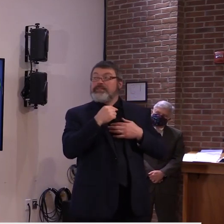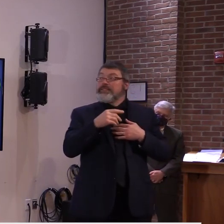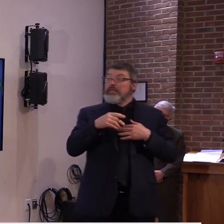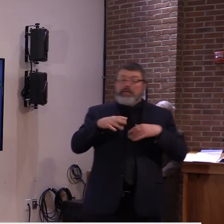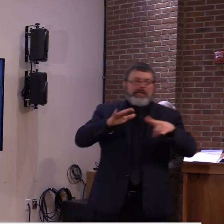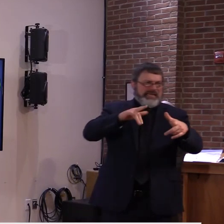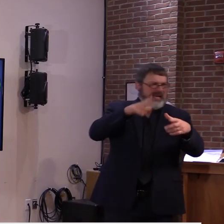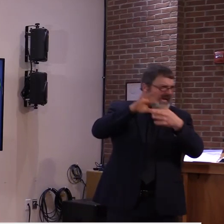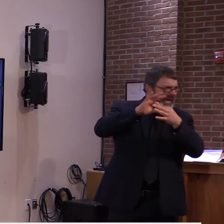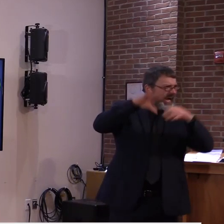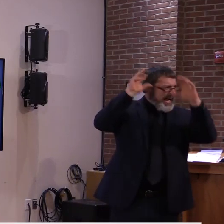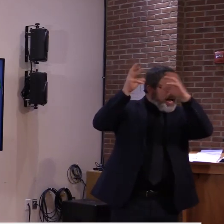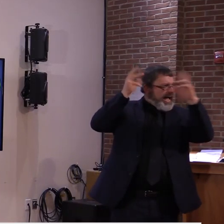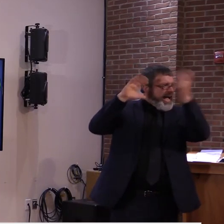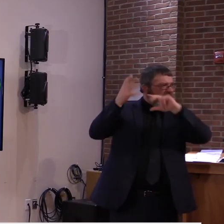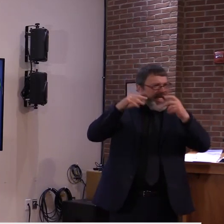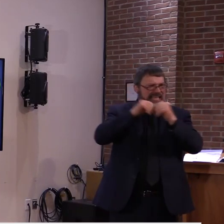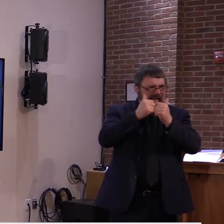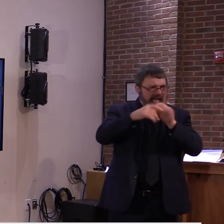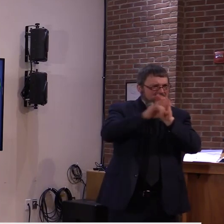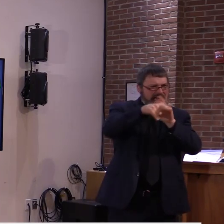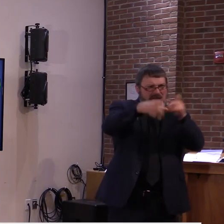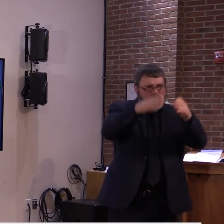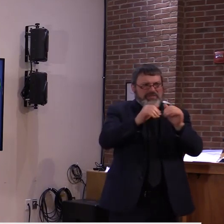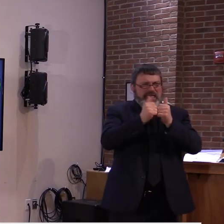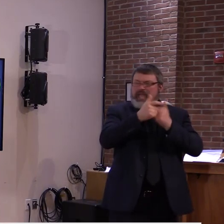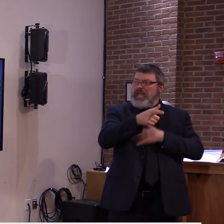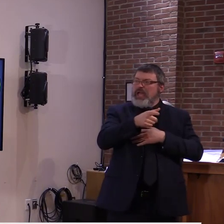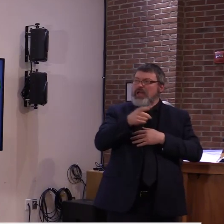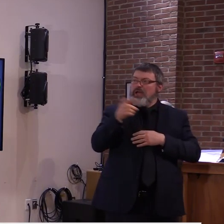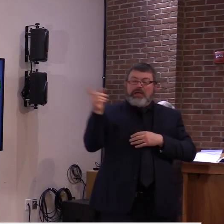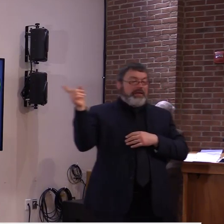were positive for the virus.